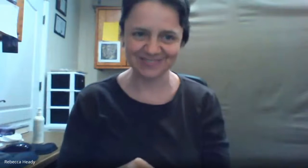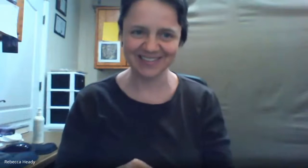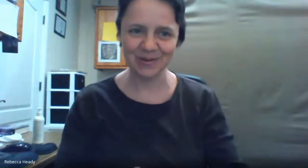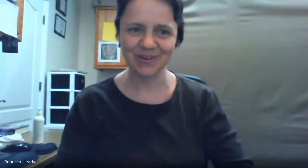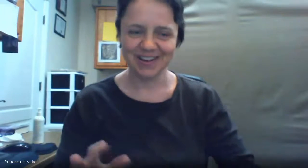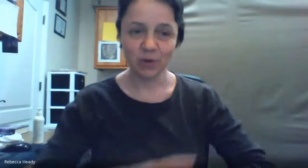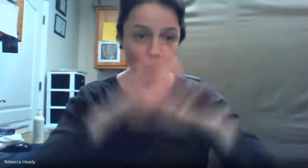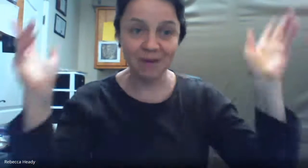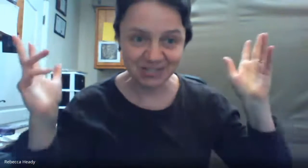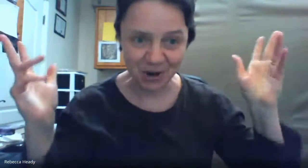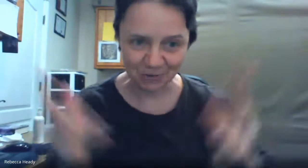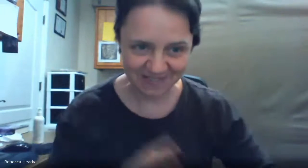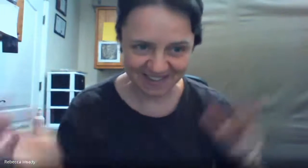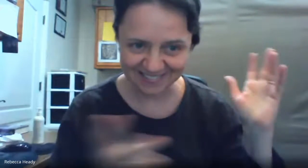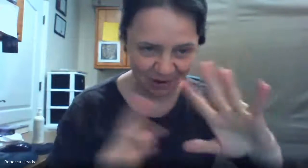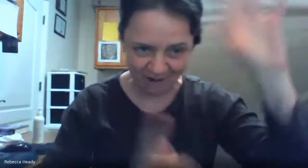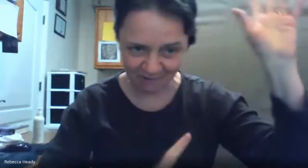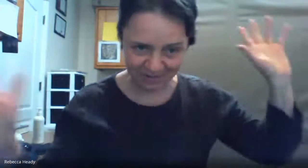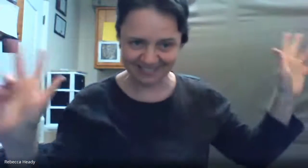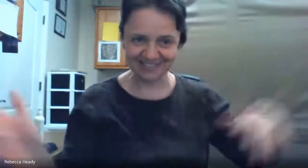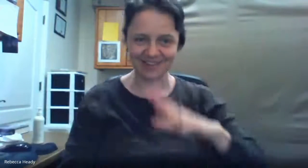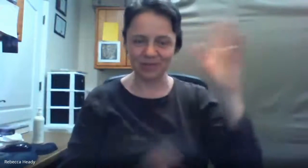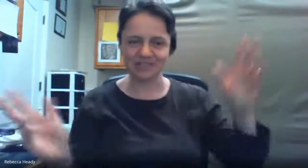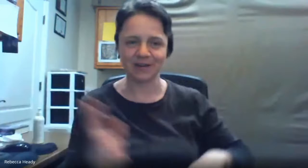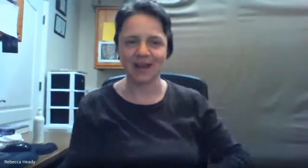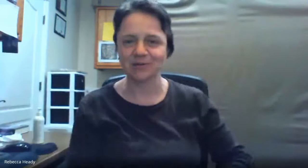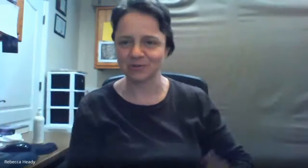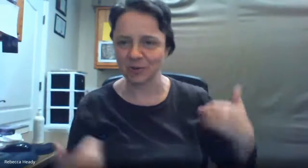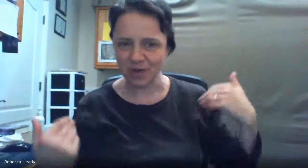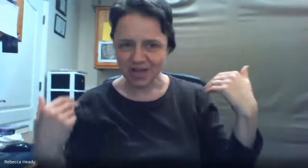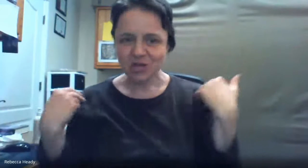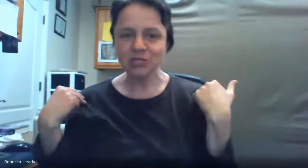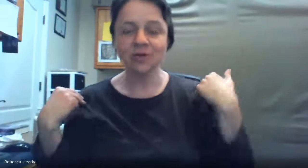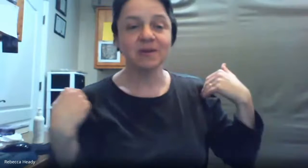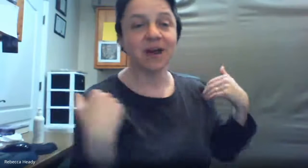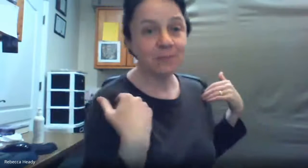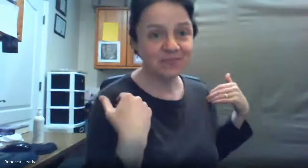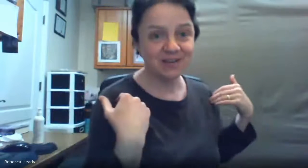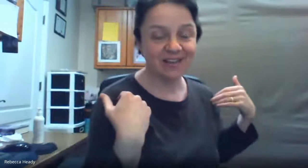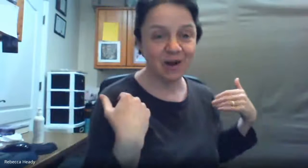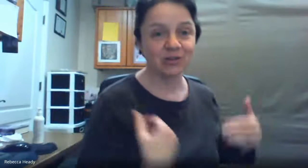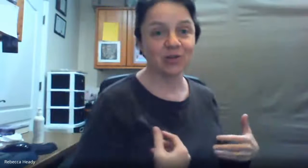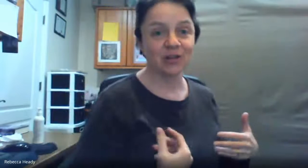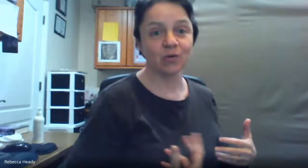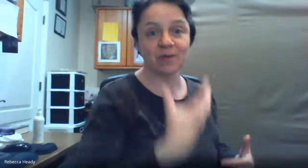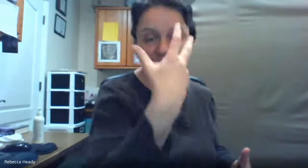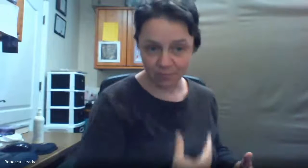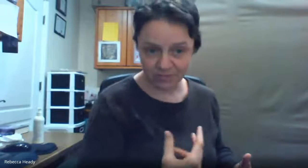you know, they're a one-man show, right? They are everyone, all these different characters. So you can become the different character, like you can become the